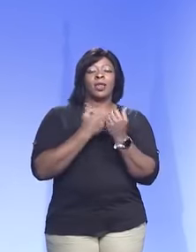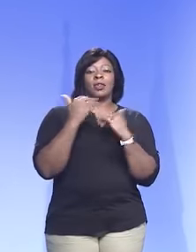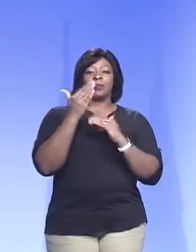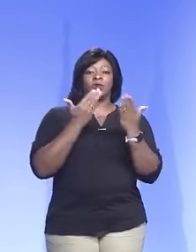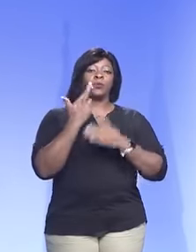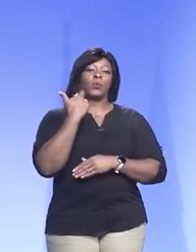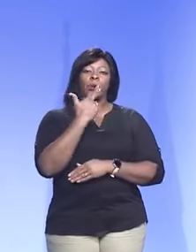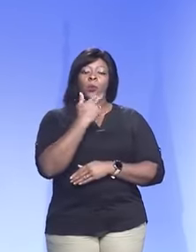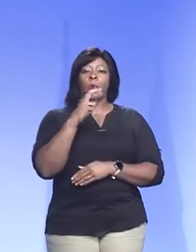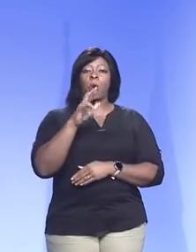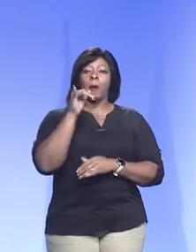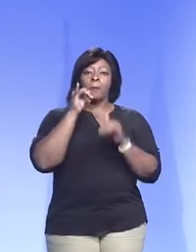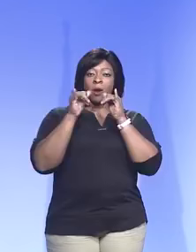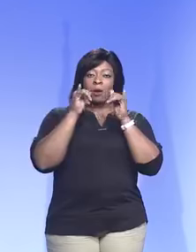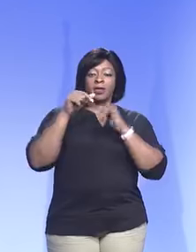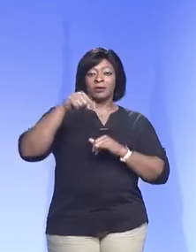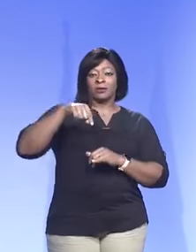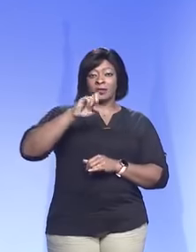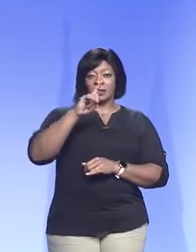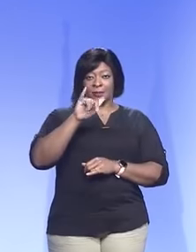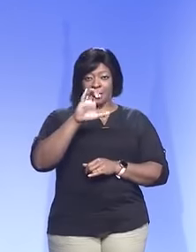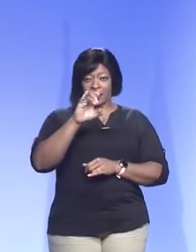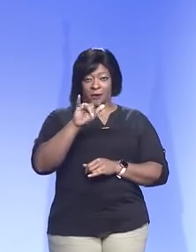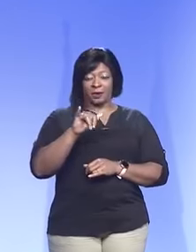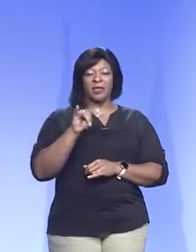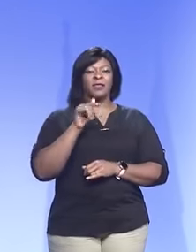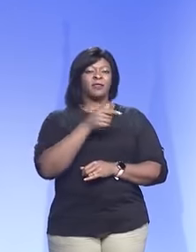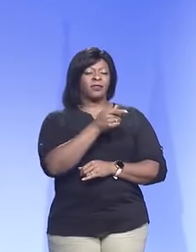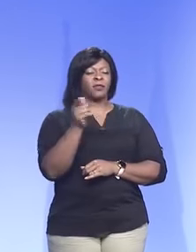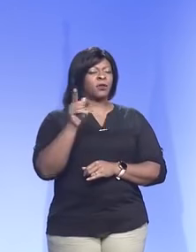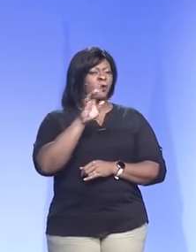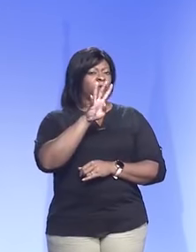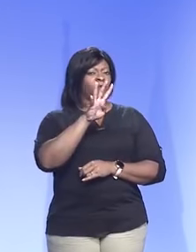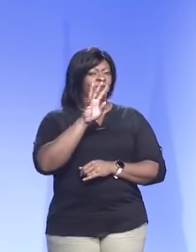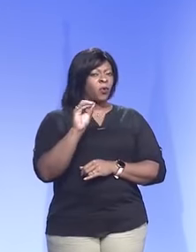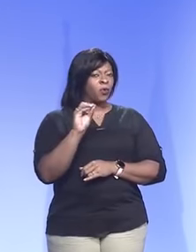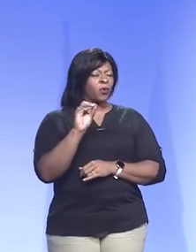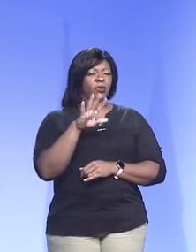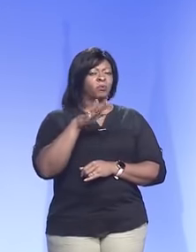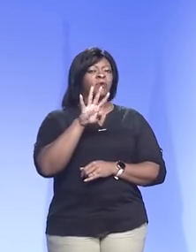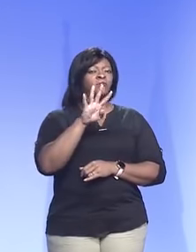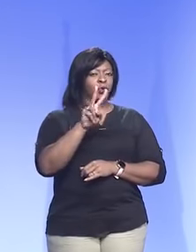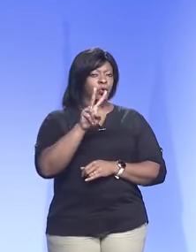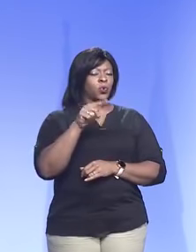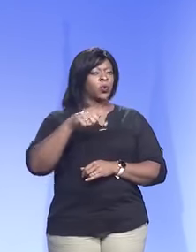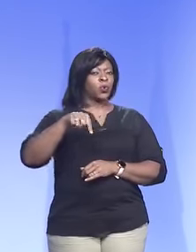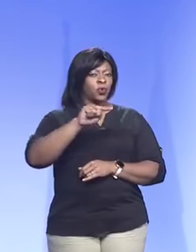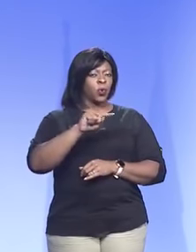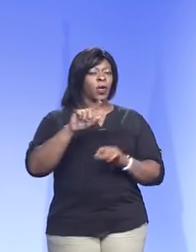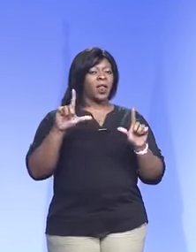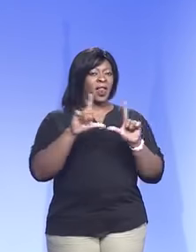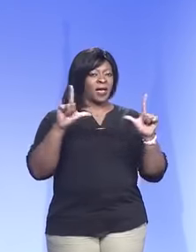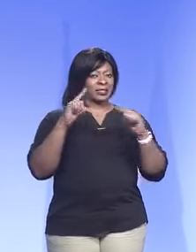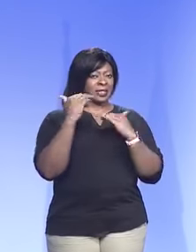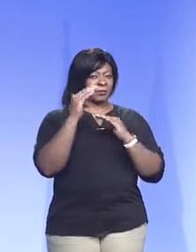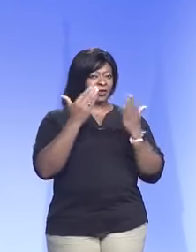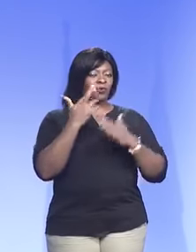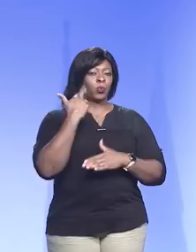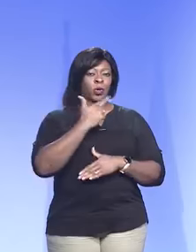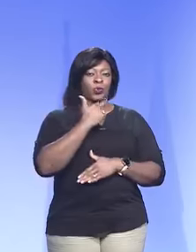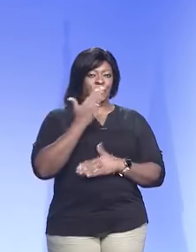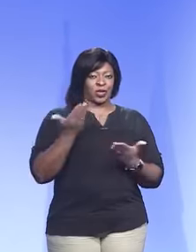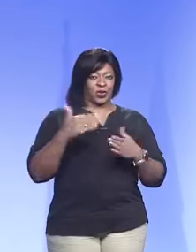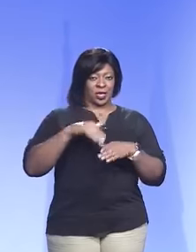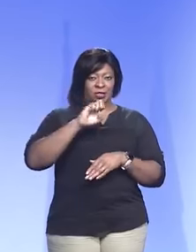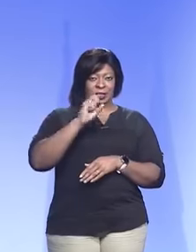restaurants or bars in Shelby County. There are 42 of those licensed limited service restaurants in